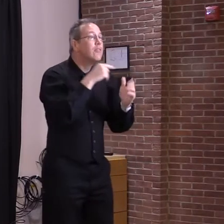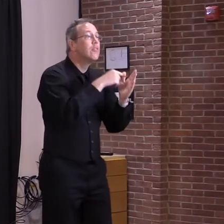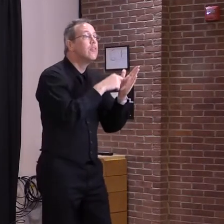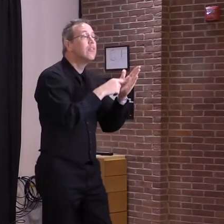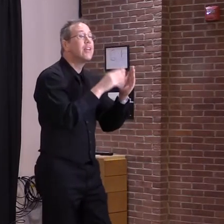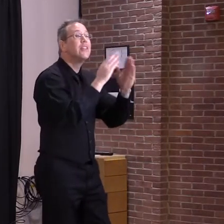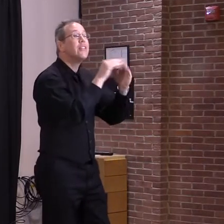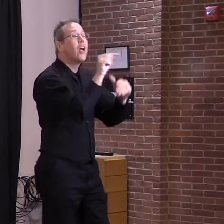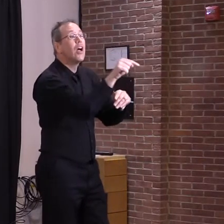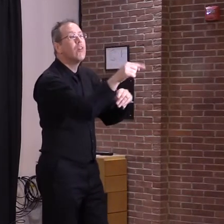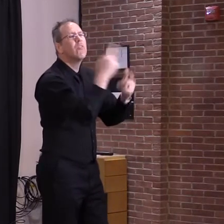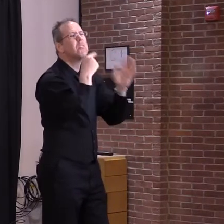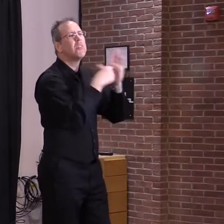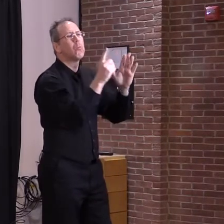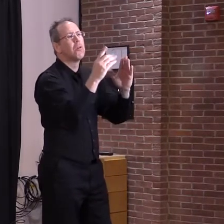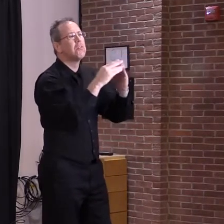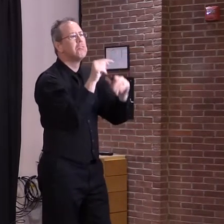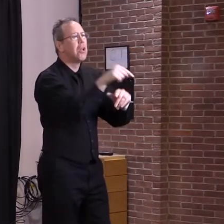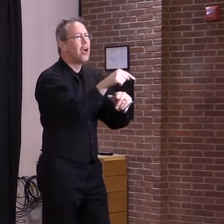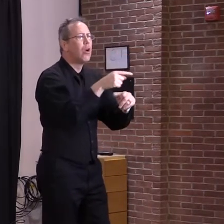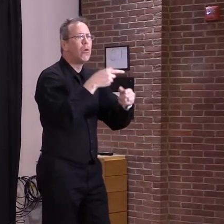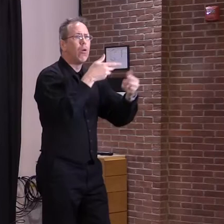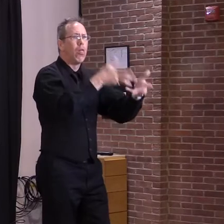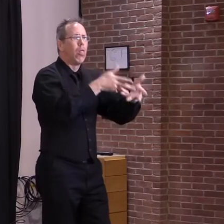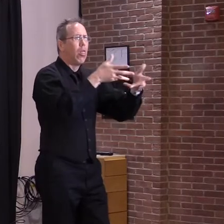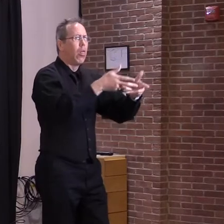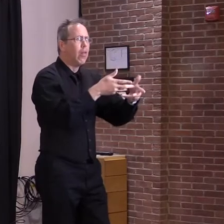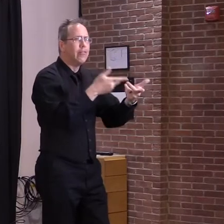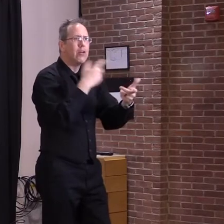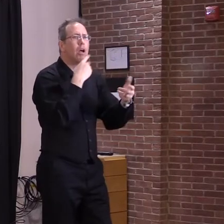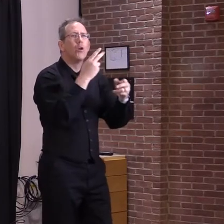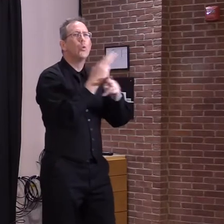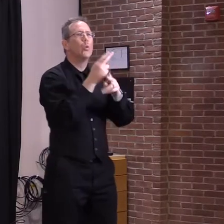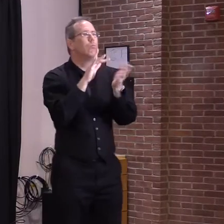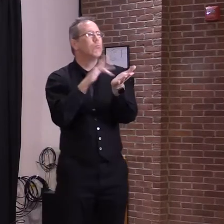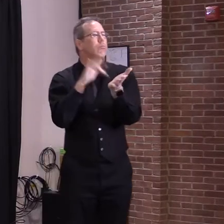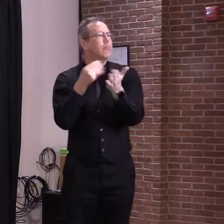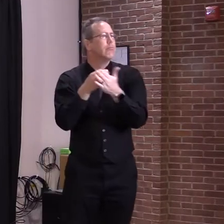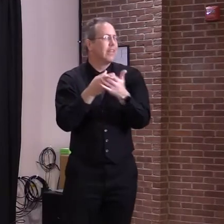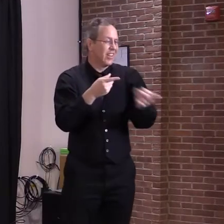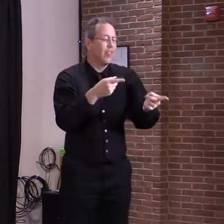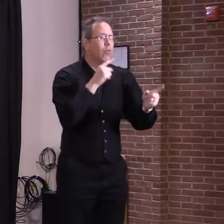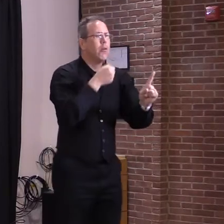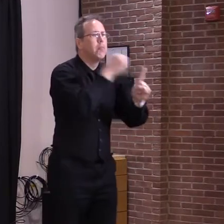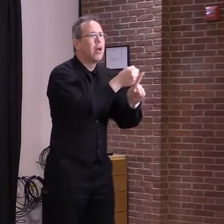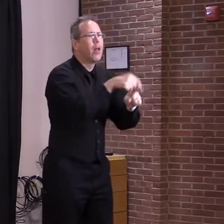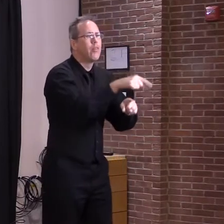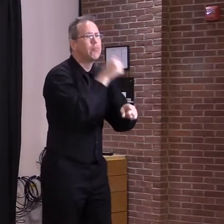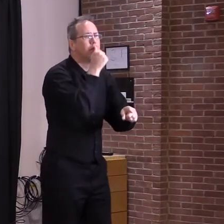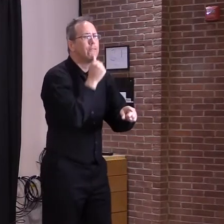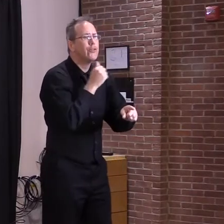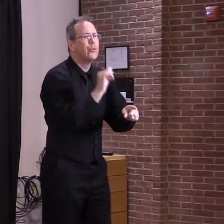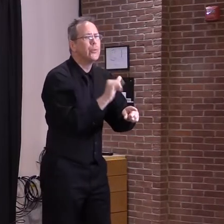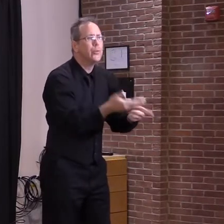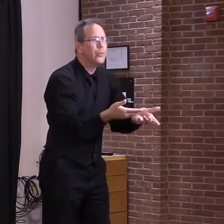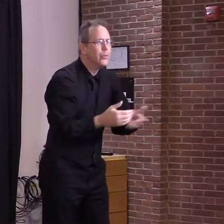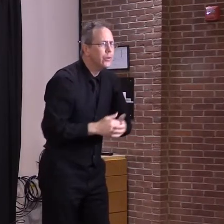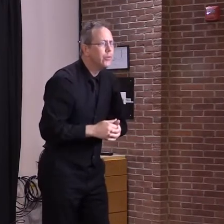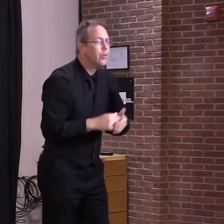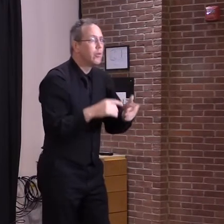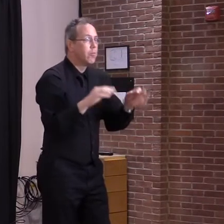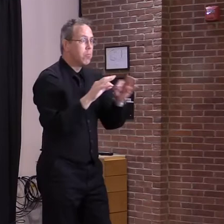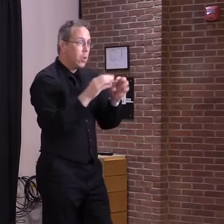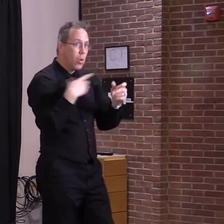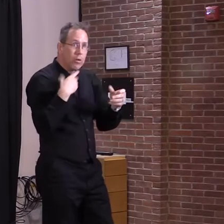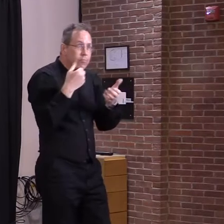that has had a stagnating grand list, we would give preference to that. But basically, the more properties you have on your tax